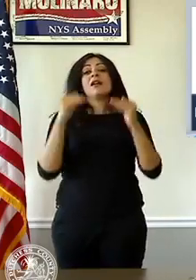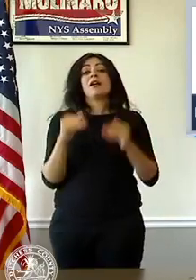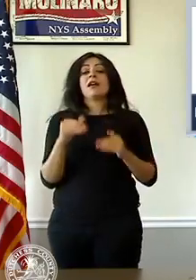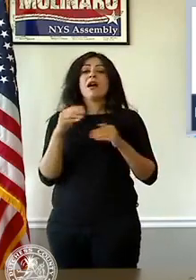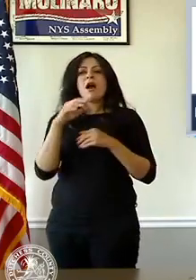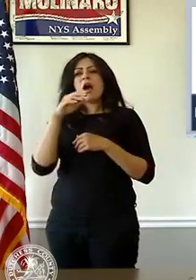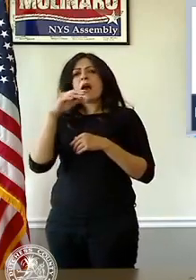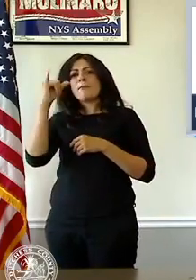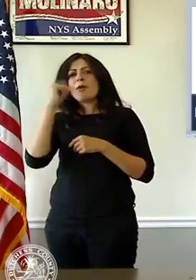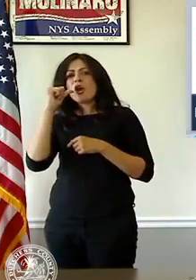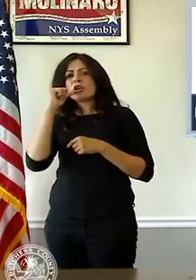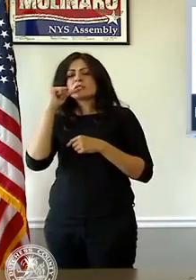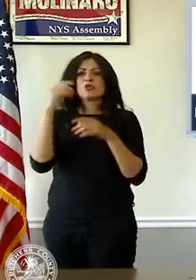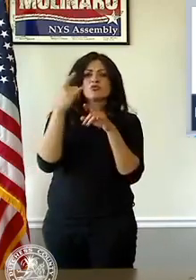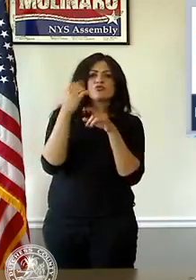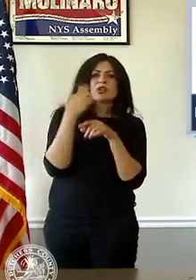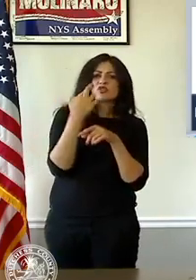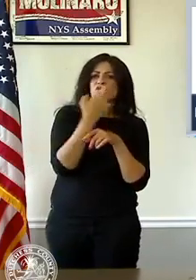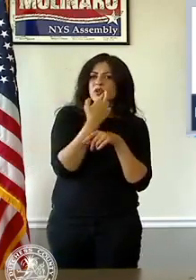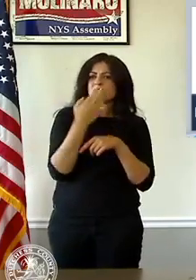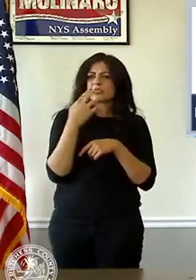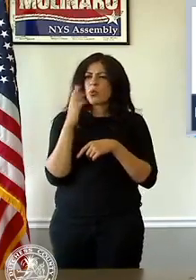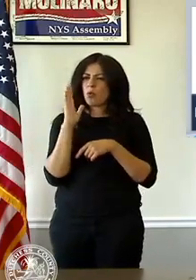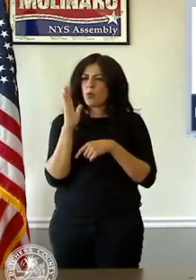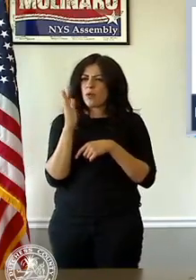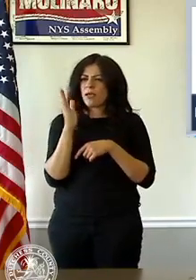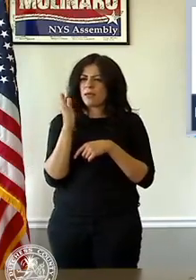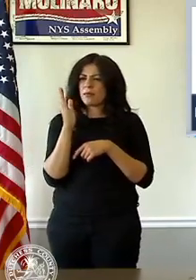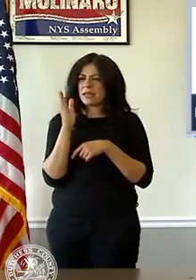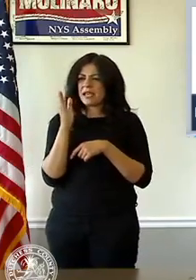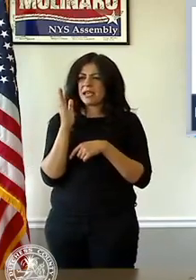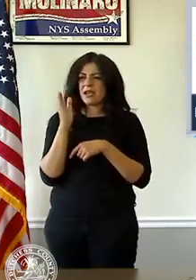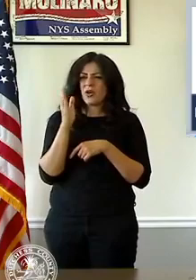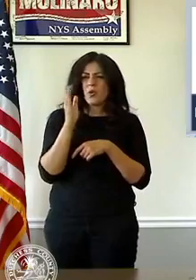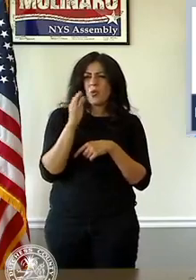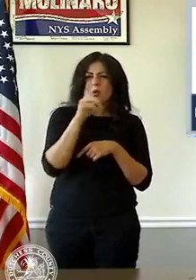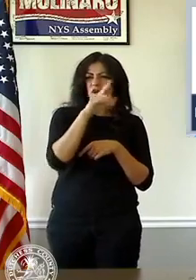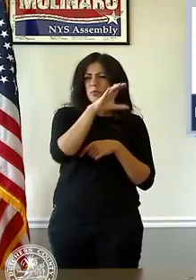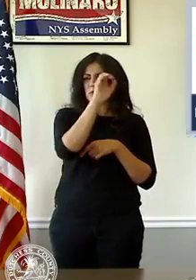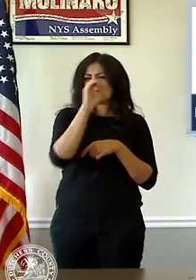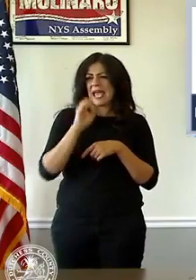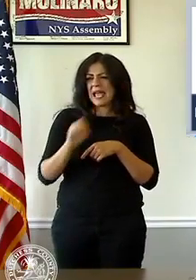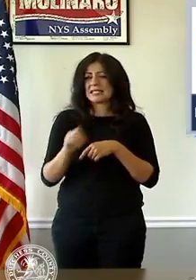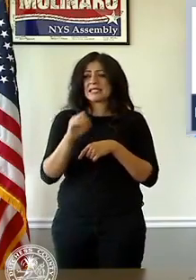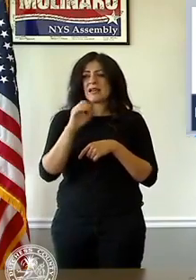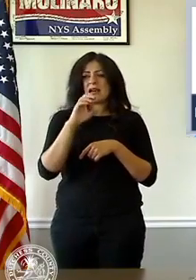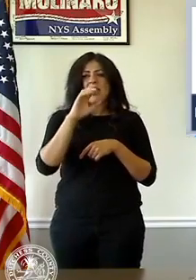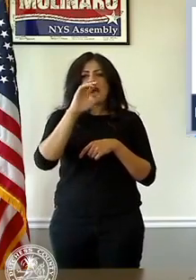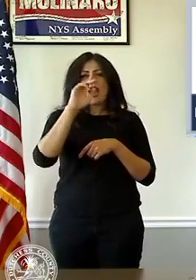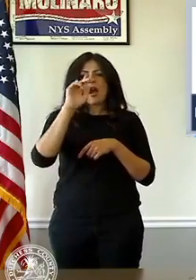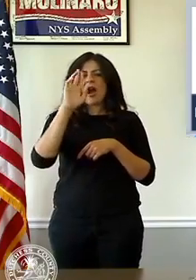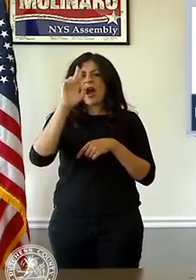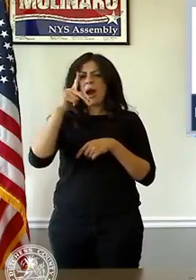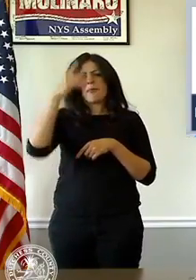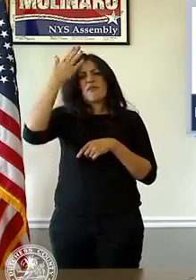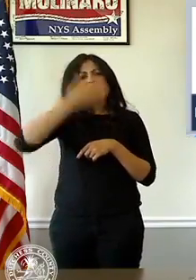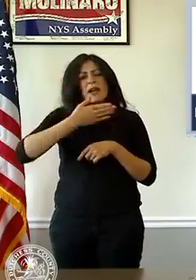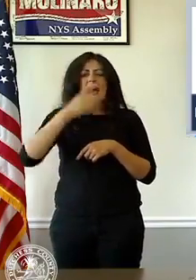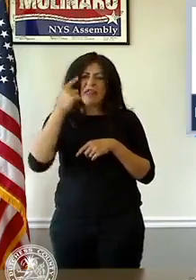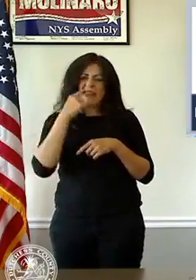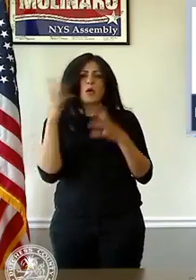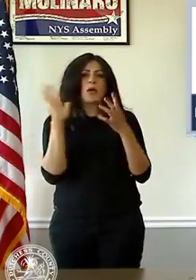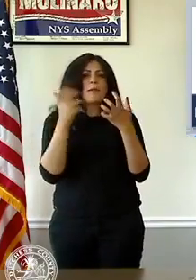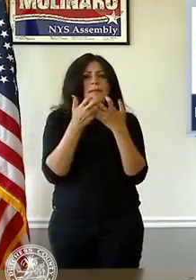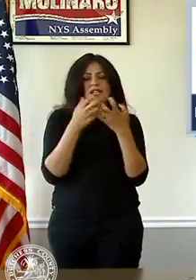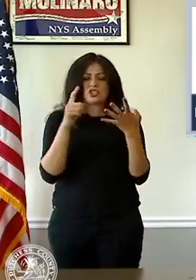front? John, I believe bars and restaurants interior will be Phase 3. I do not know yet, because the state has